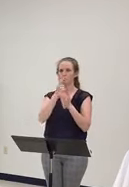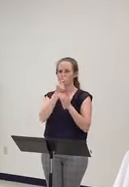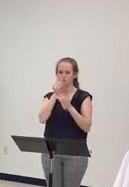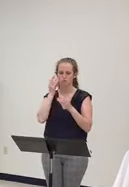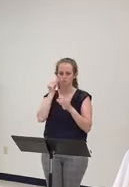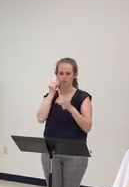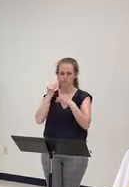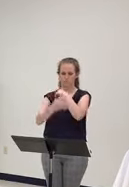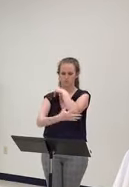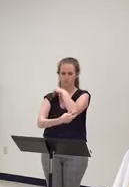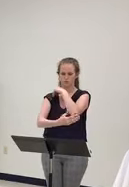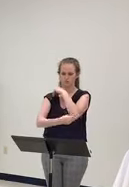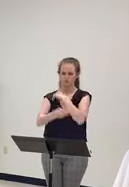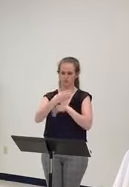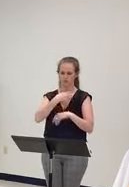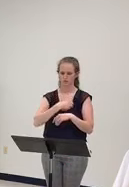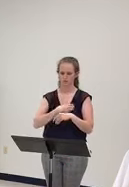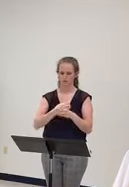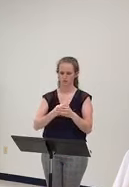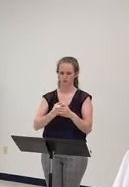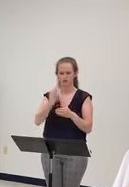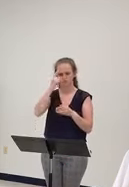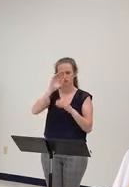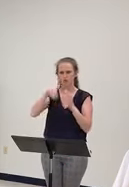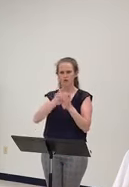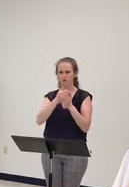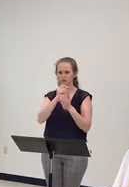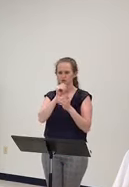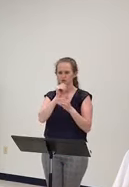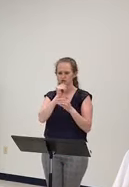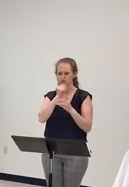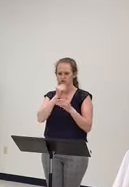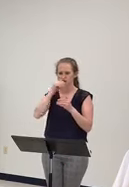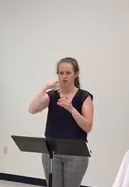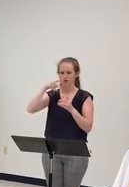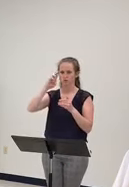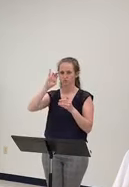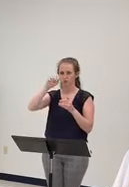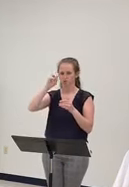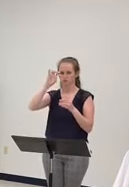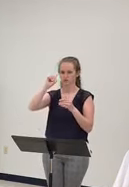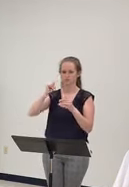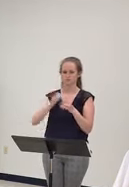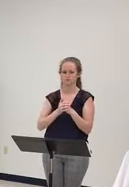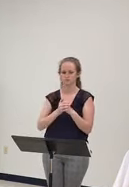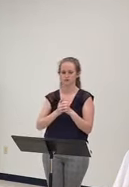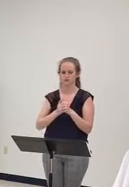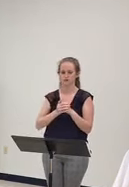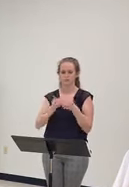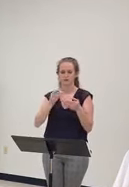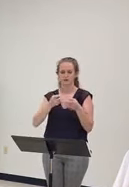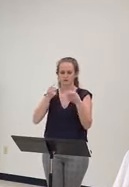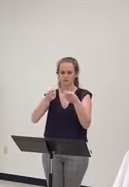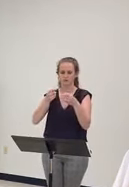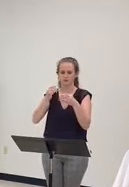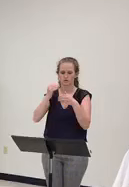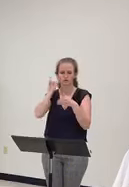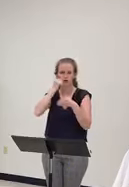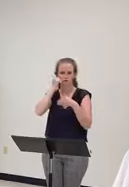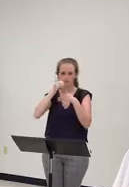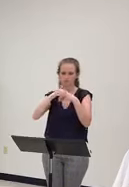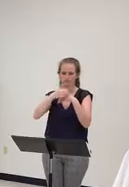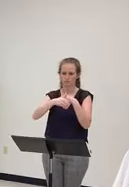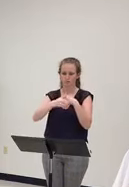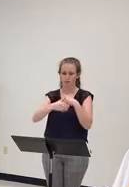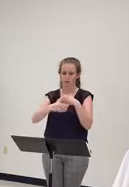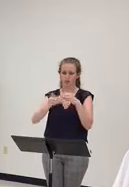who experience poverty and hunger, and for those who suffer prejudice or persecution, may be given their daily bread